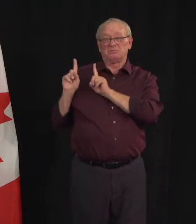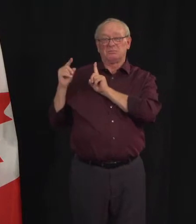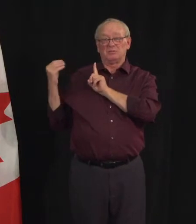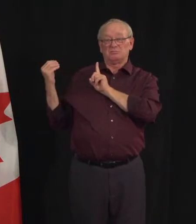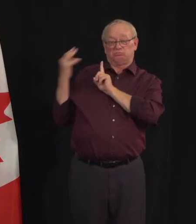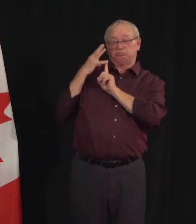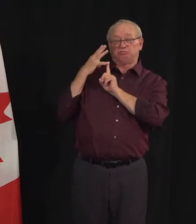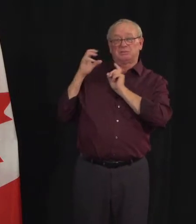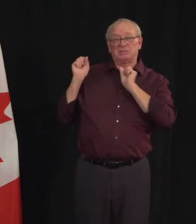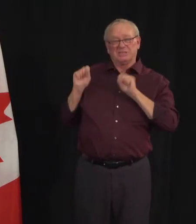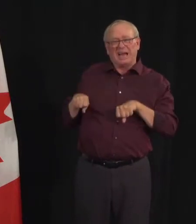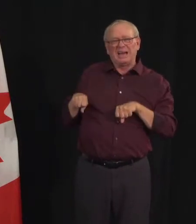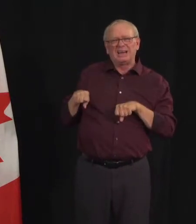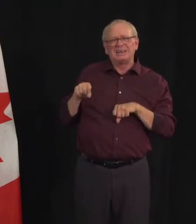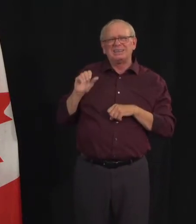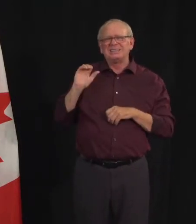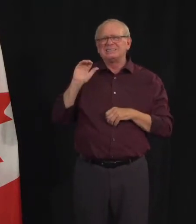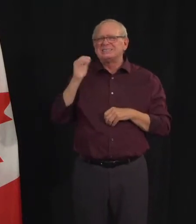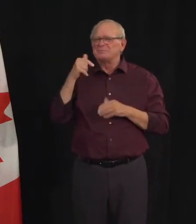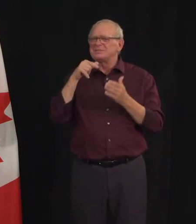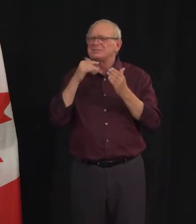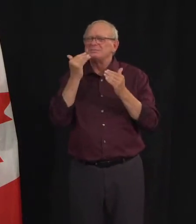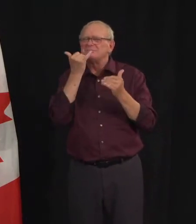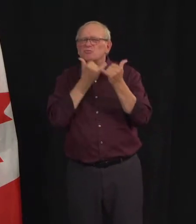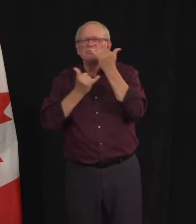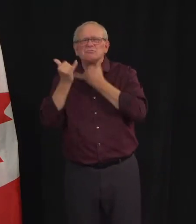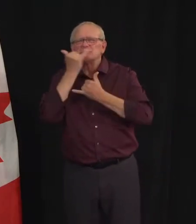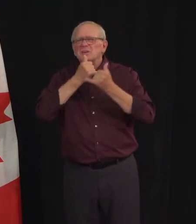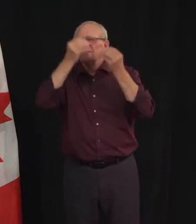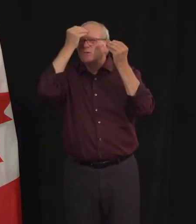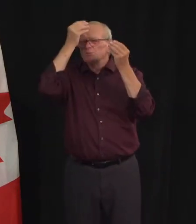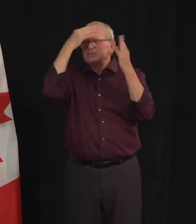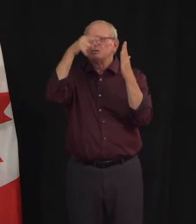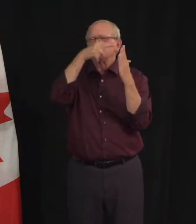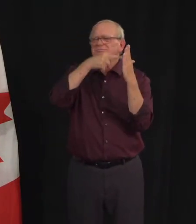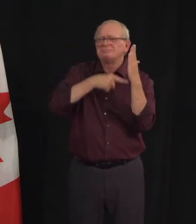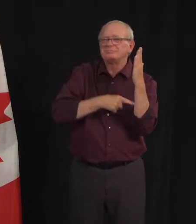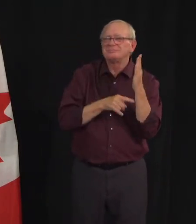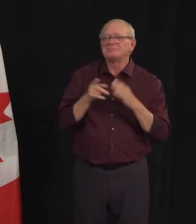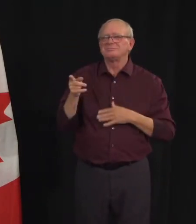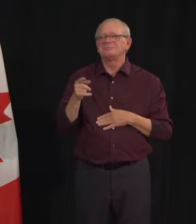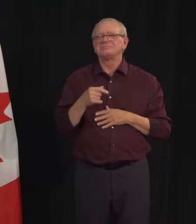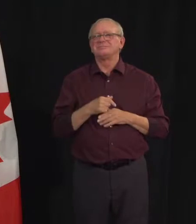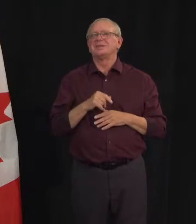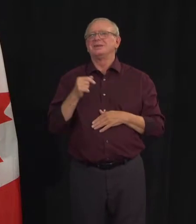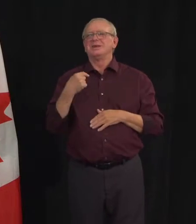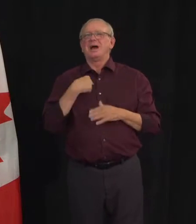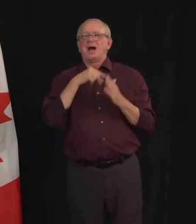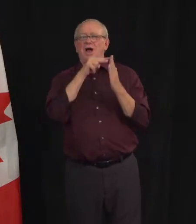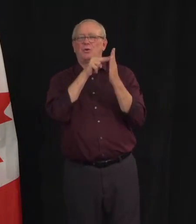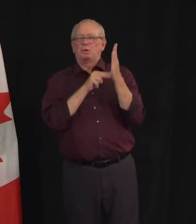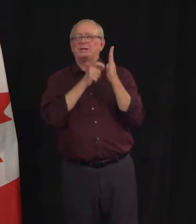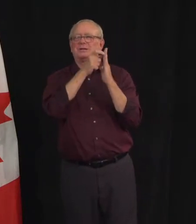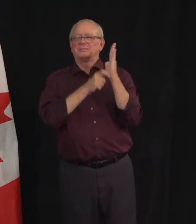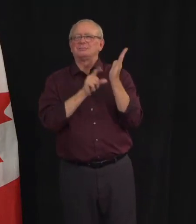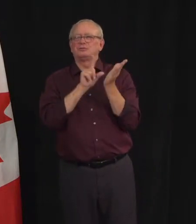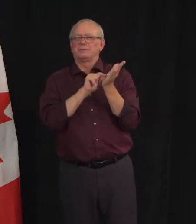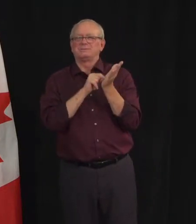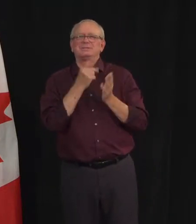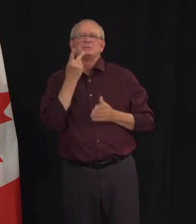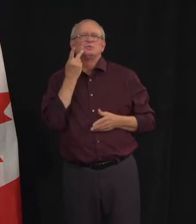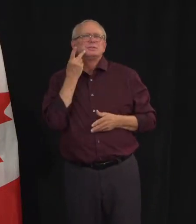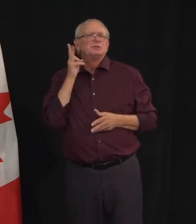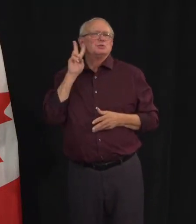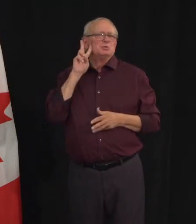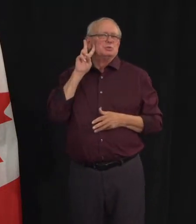unfounded statements about the pandemic? I read the op-ed a day or two ago when it was first published, and I have to say